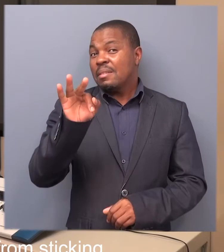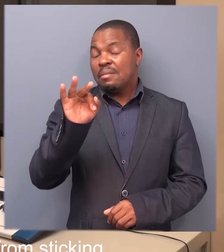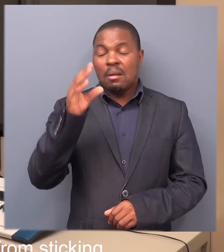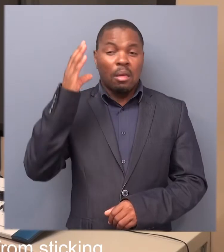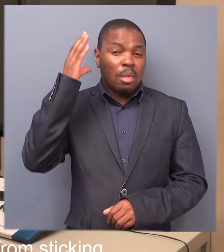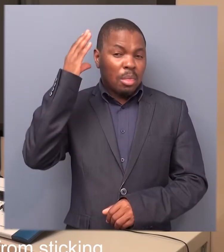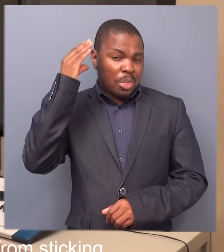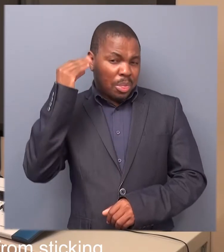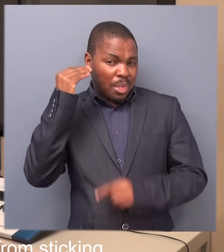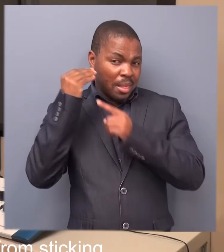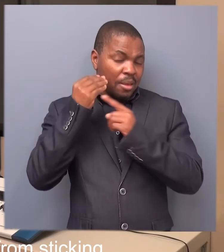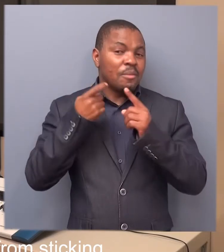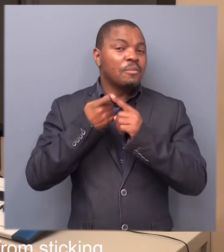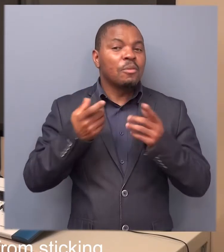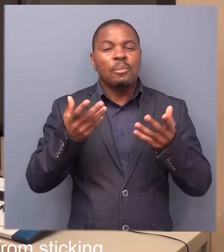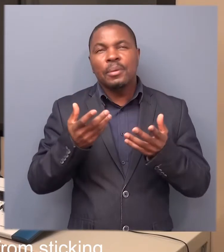have a hearing loss from